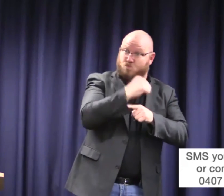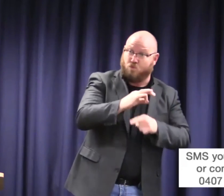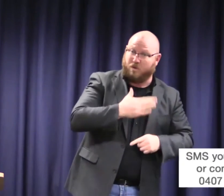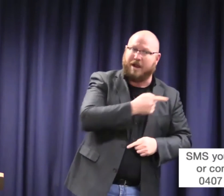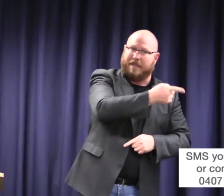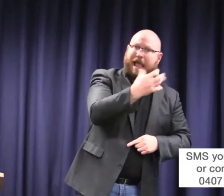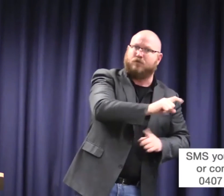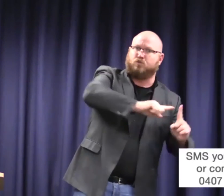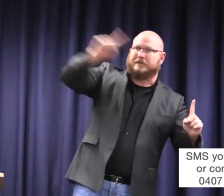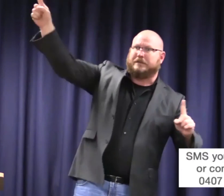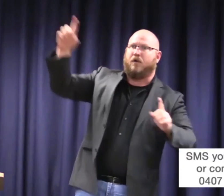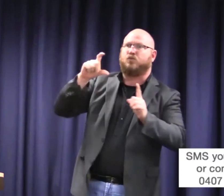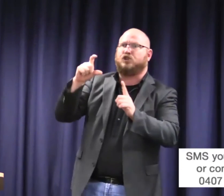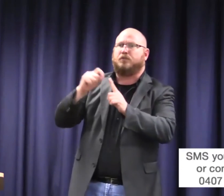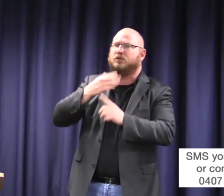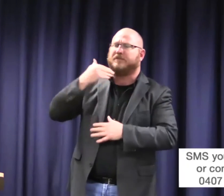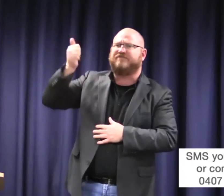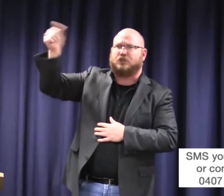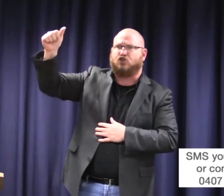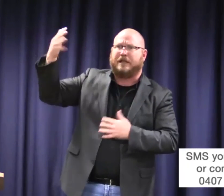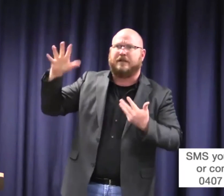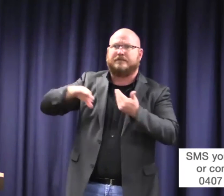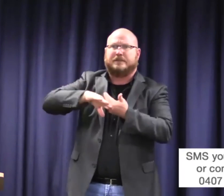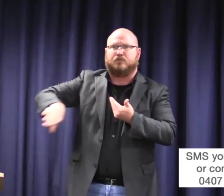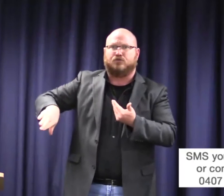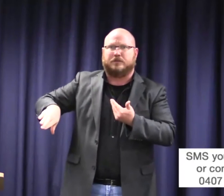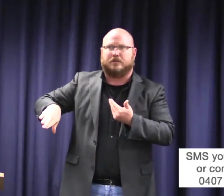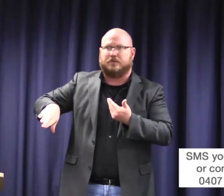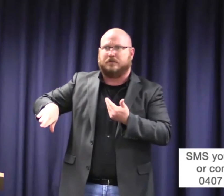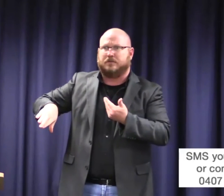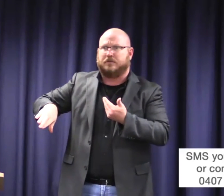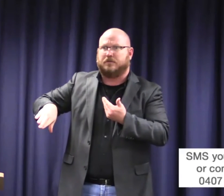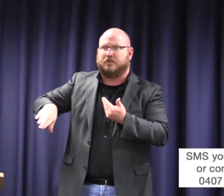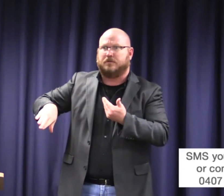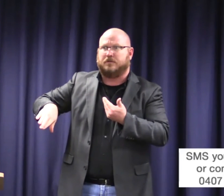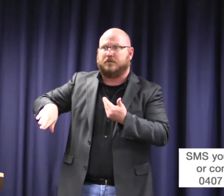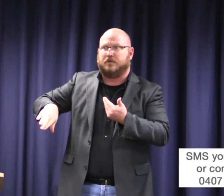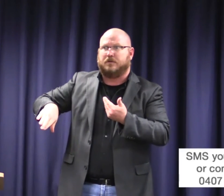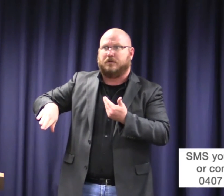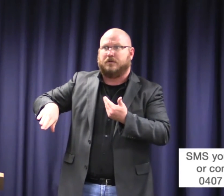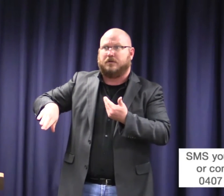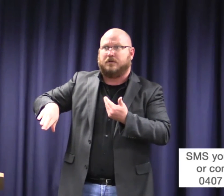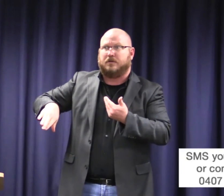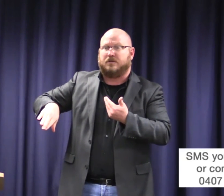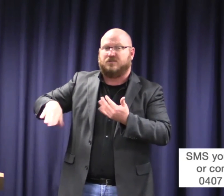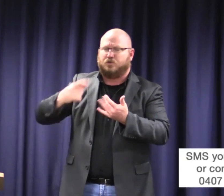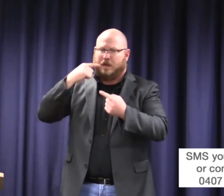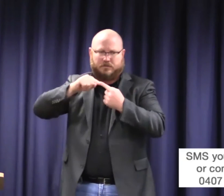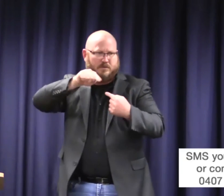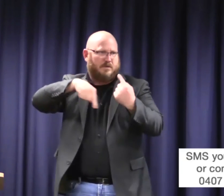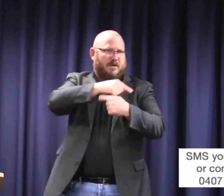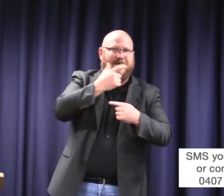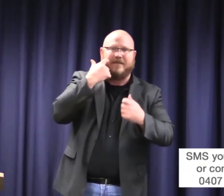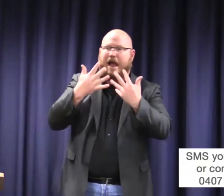issue. And if they don't like it, they need to speak to Christian Porter and keep NABS out of